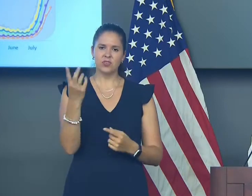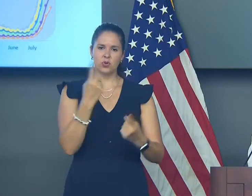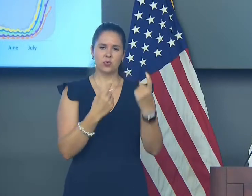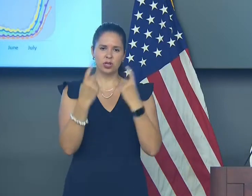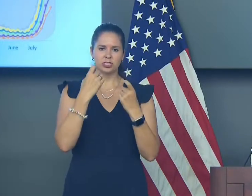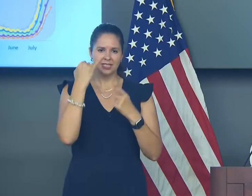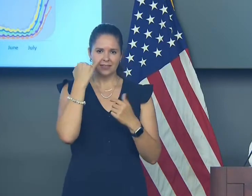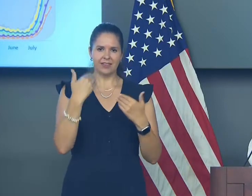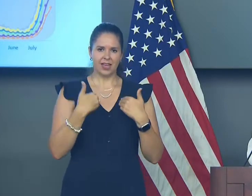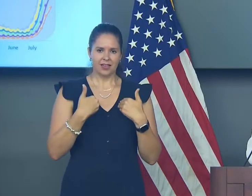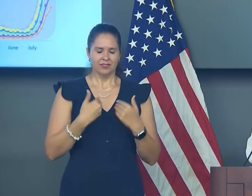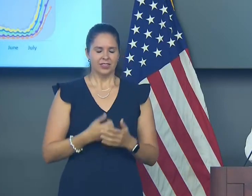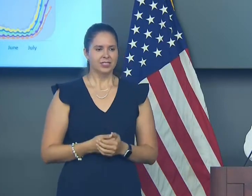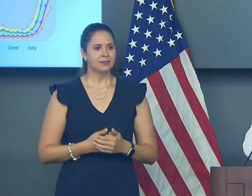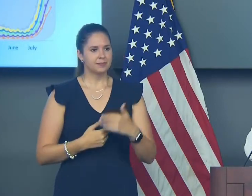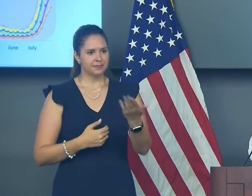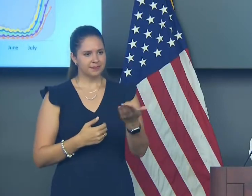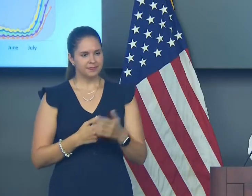them. Yes, ma'am.